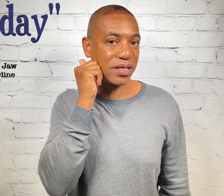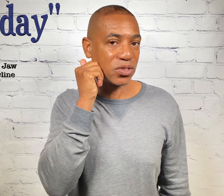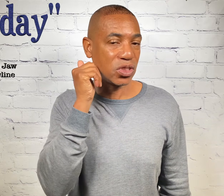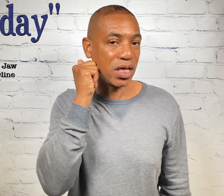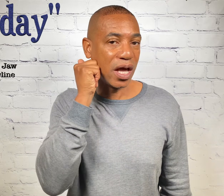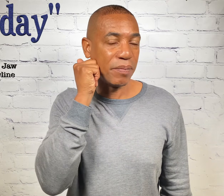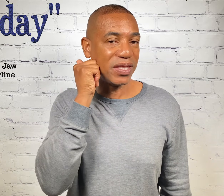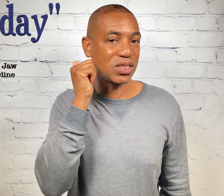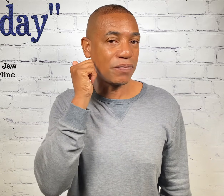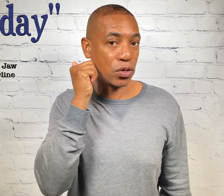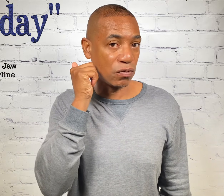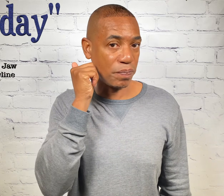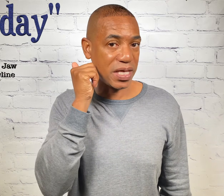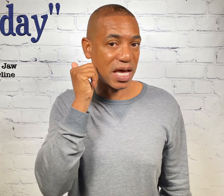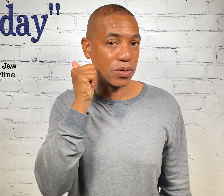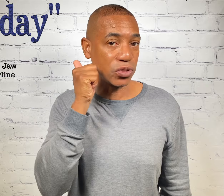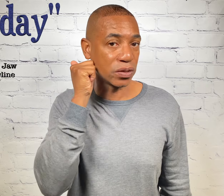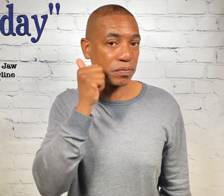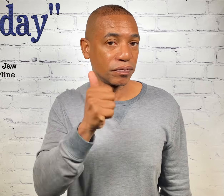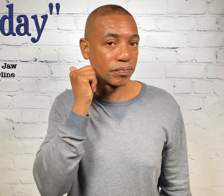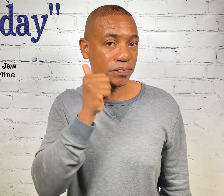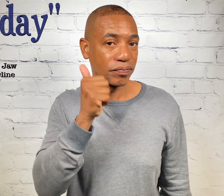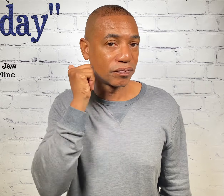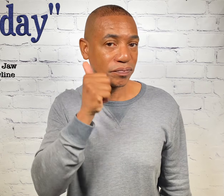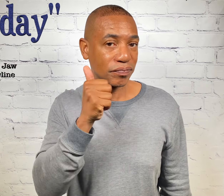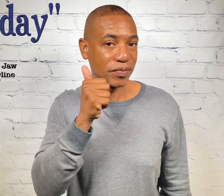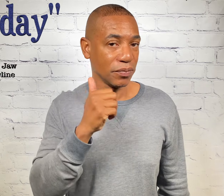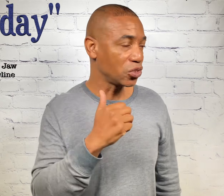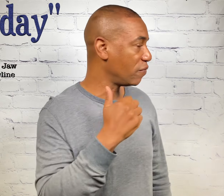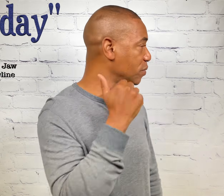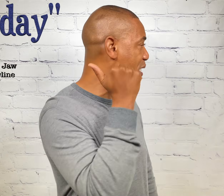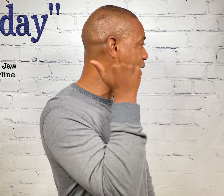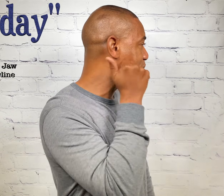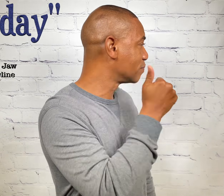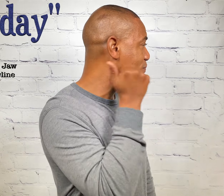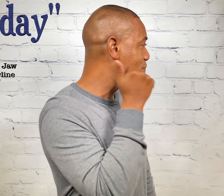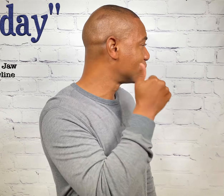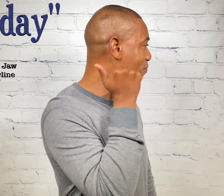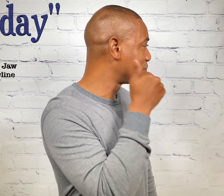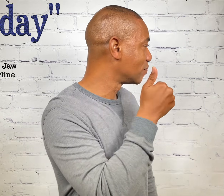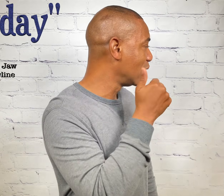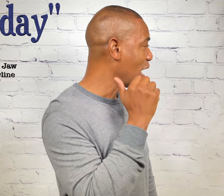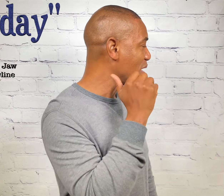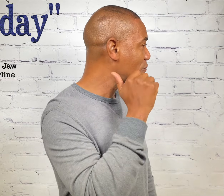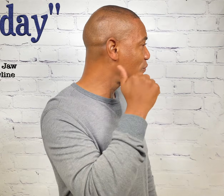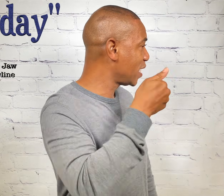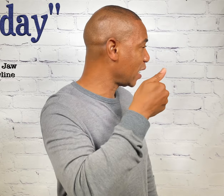of the cheek, but this time you're going to repeat that motion. Let me show you from the side. I'm not flicking,